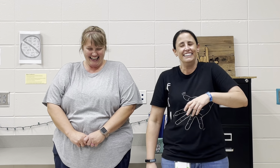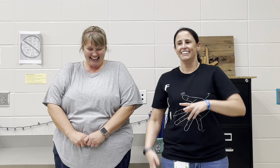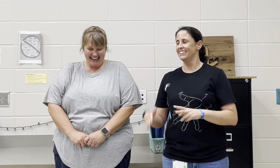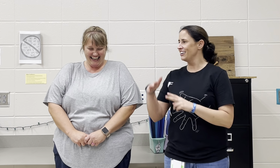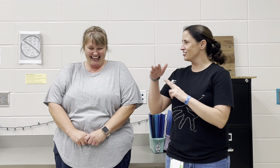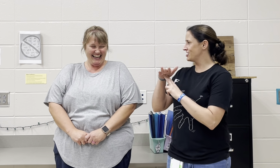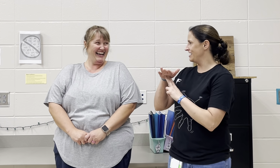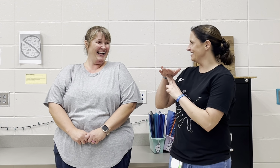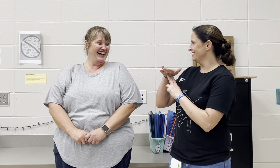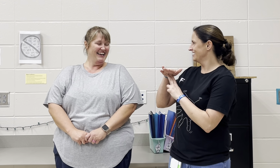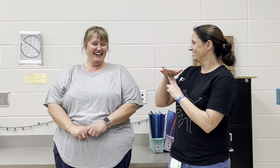Understand?